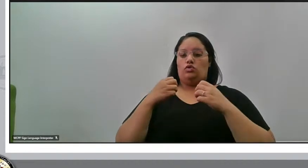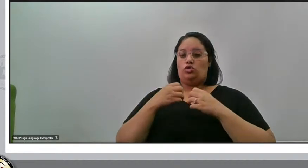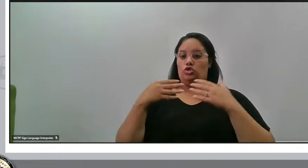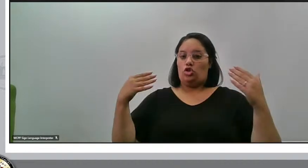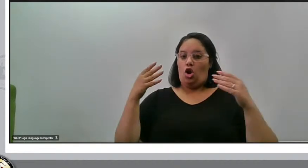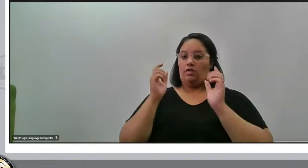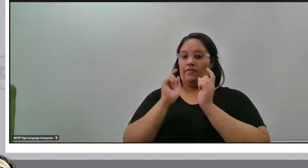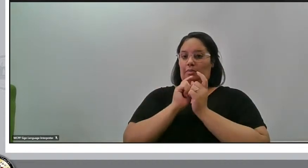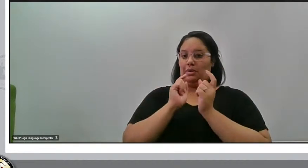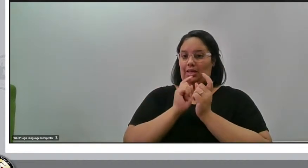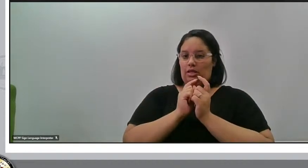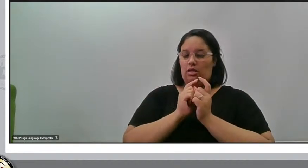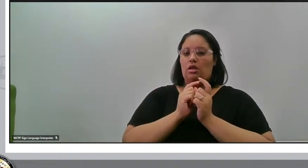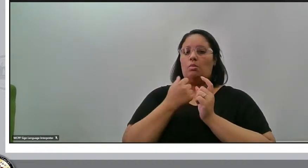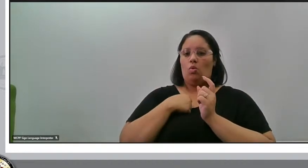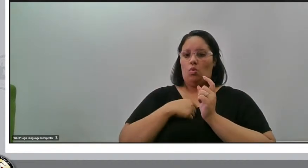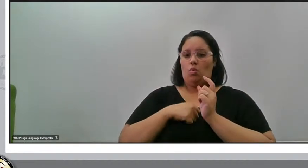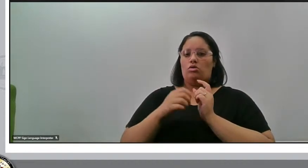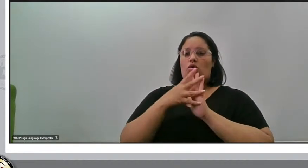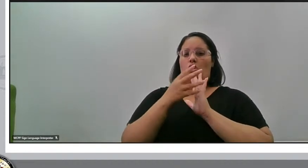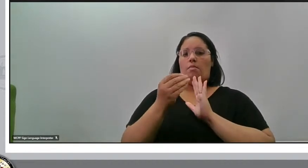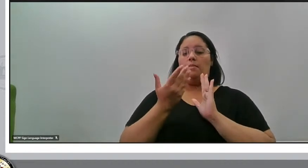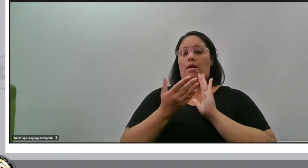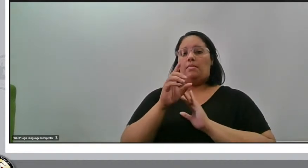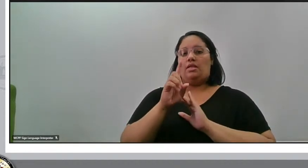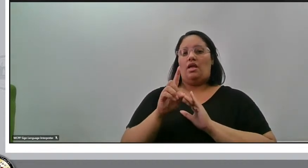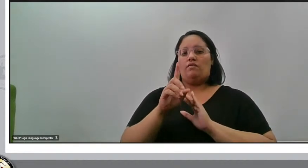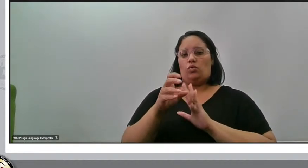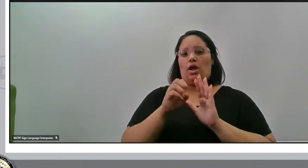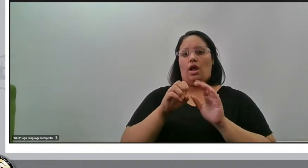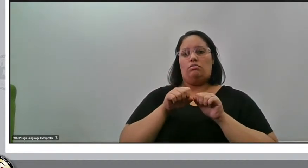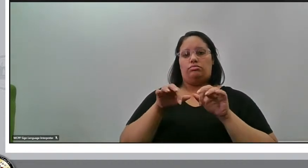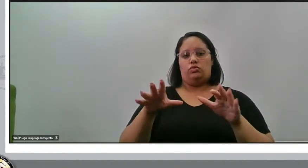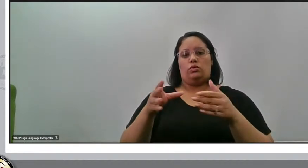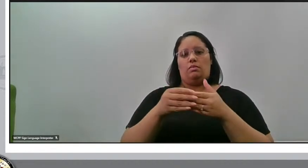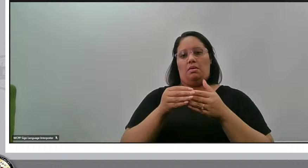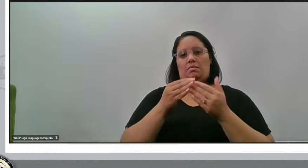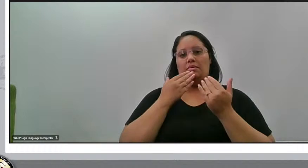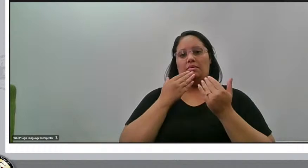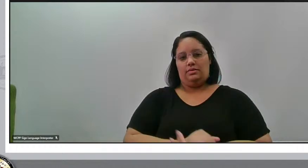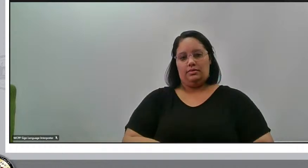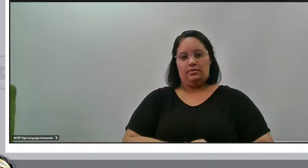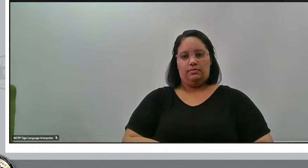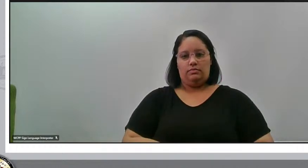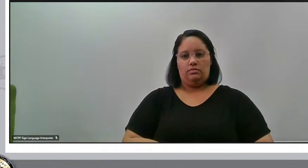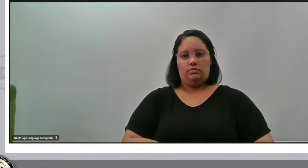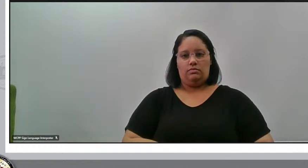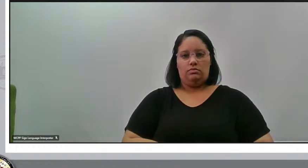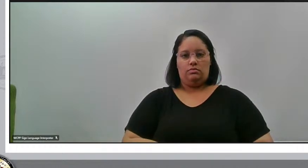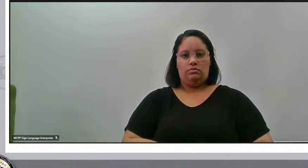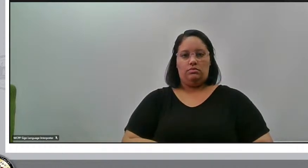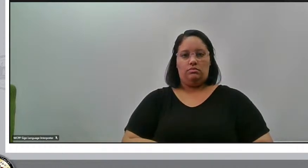meeting. Mr. Davids, if you wouldn't mind circulating that to the members.